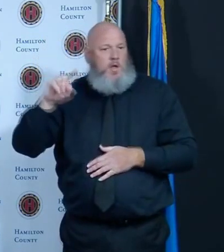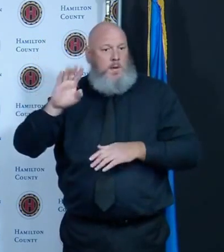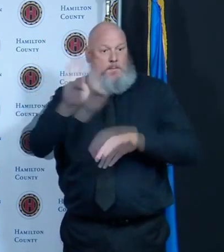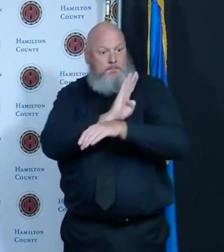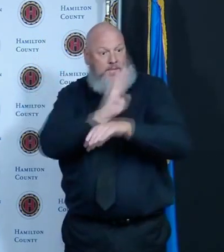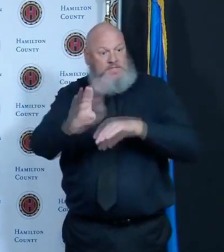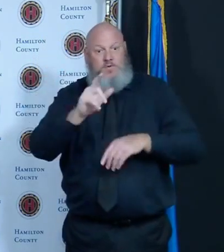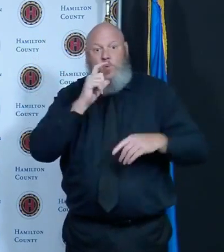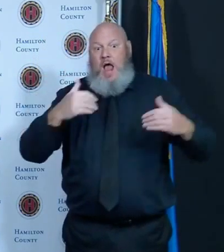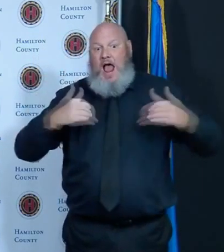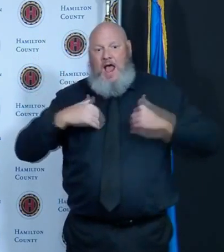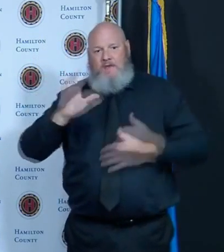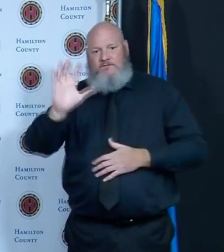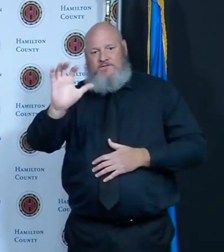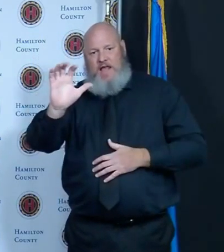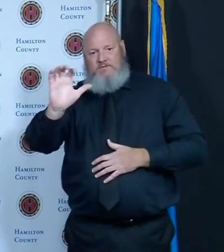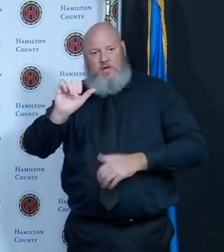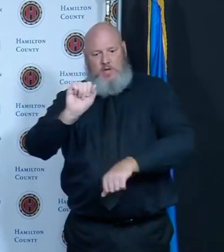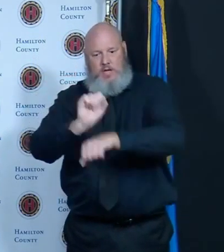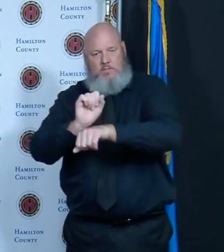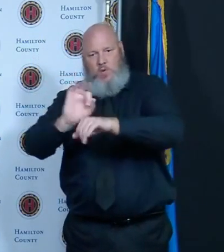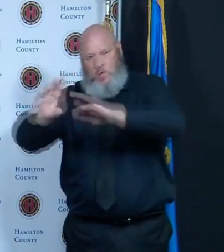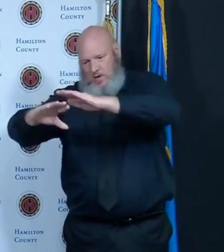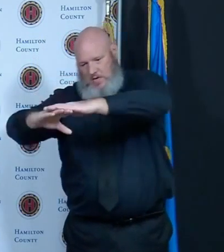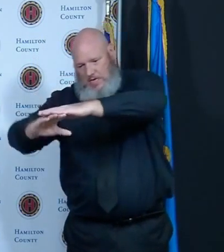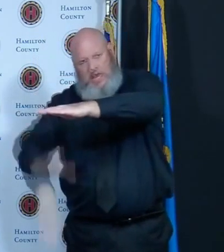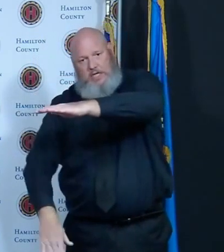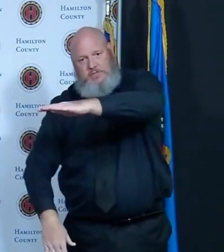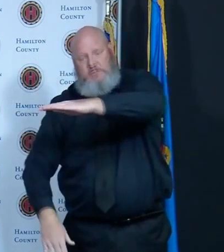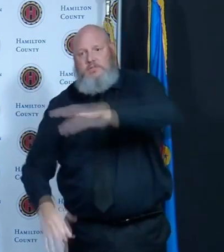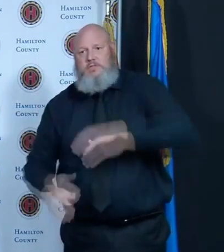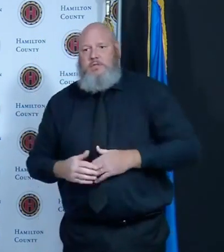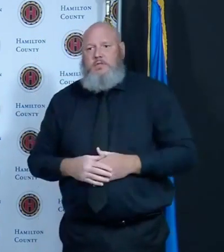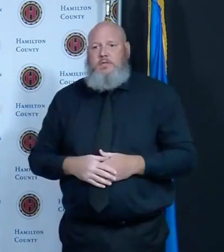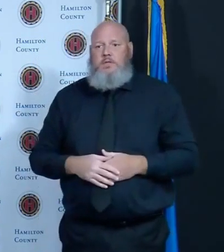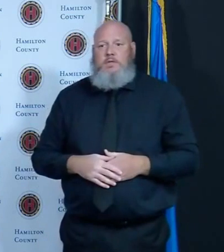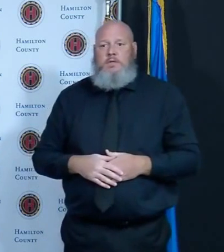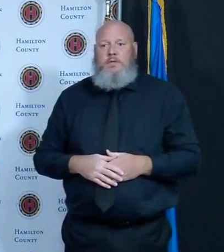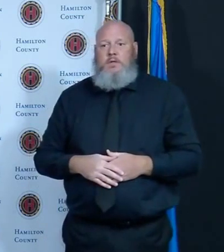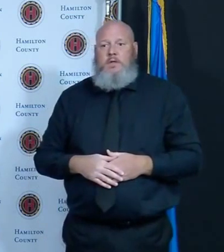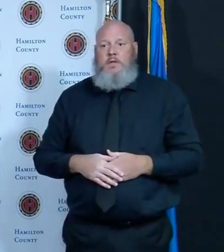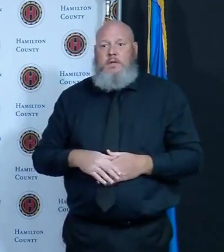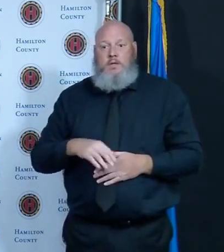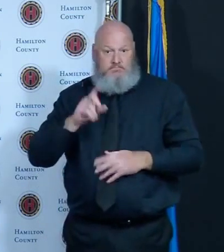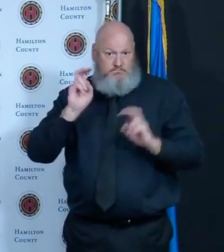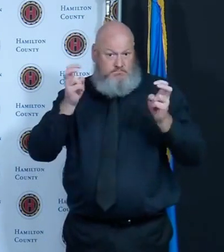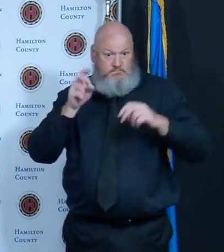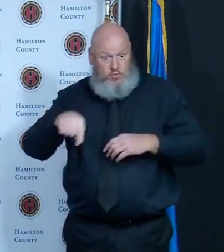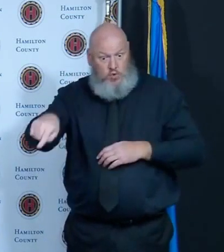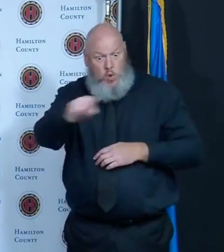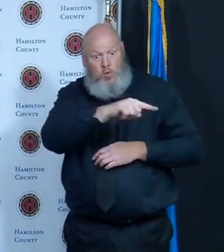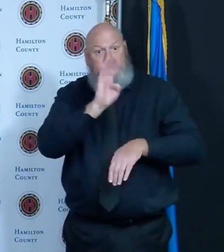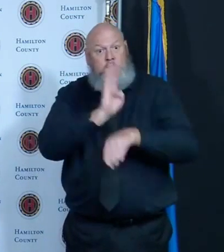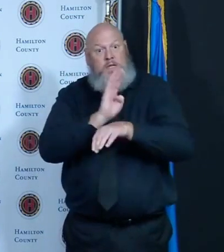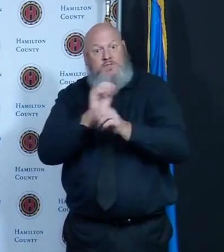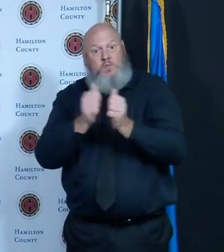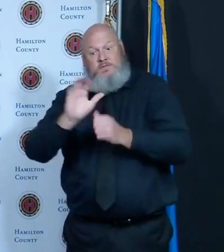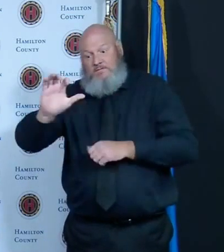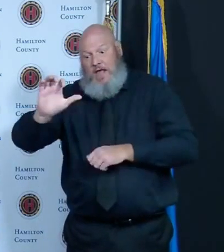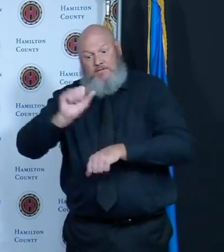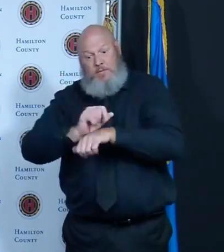Companies can borrow up to $2 million in working capital. The rate for these loans is fixed.